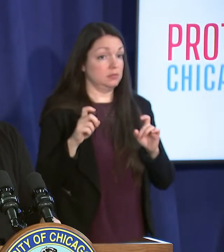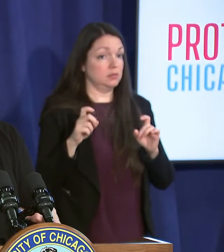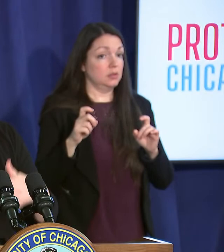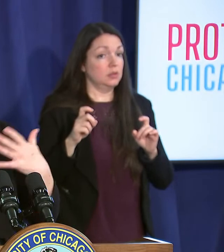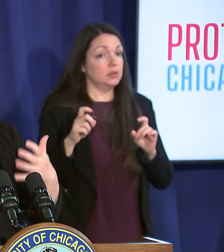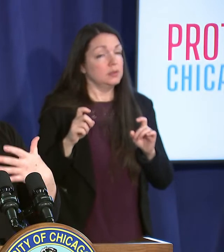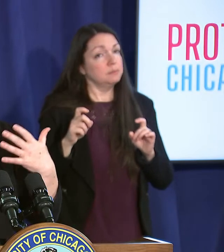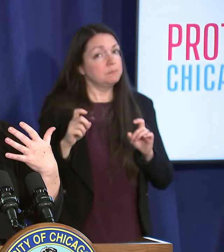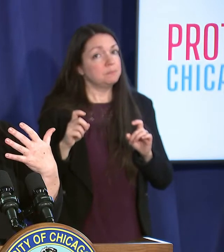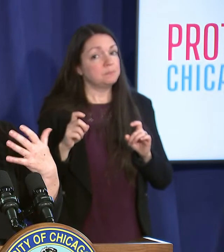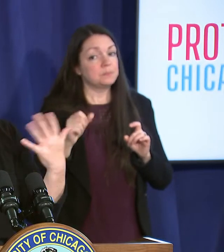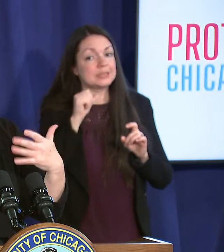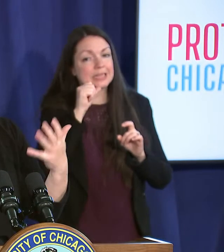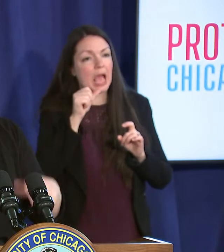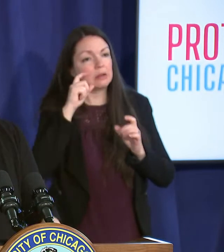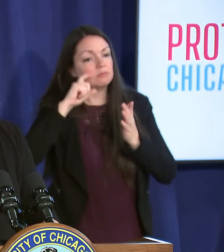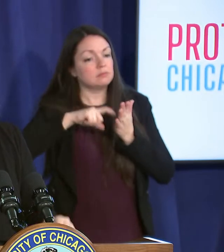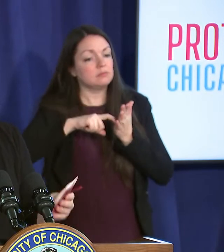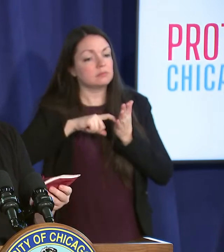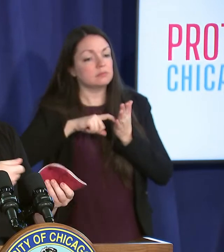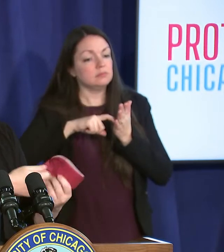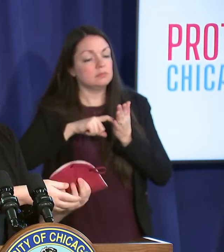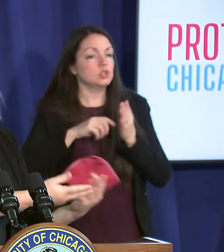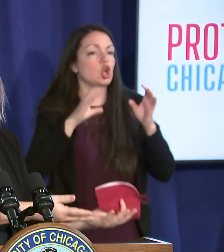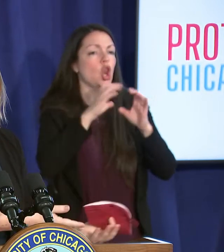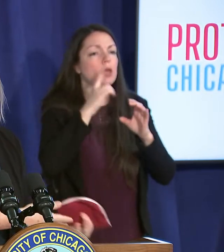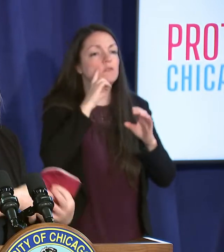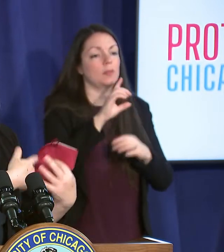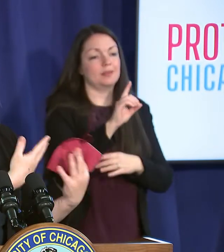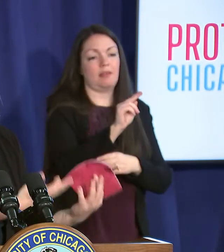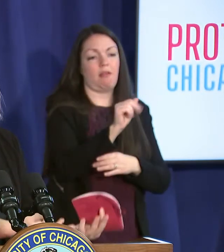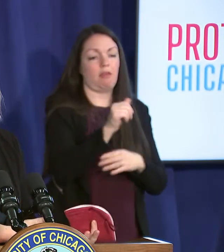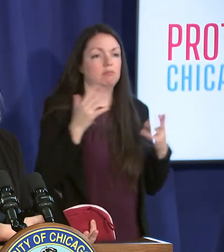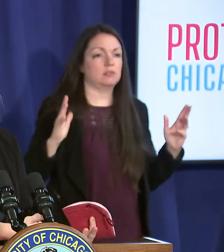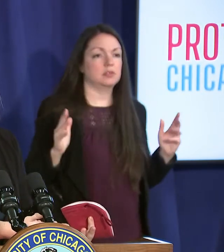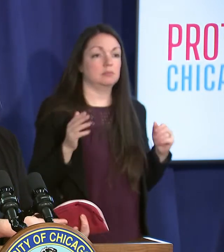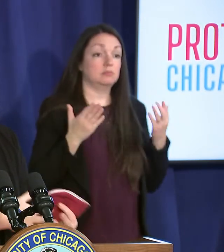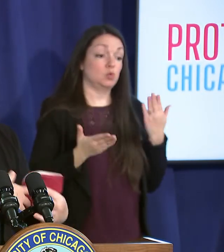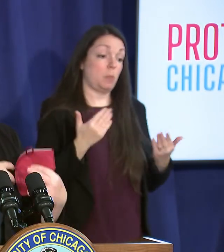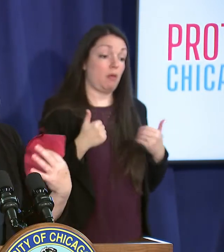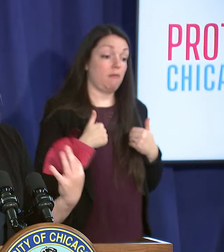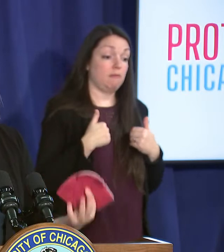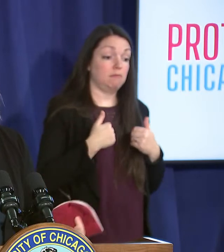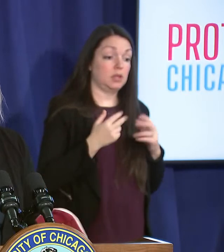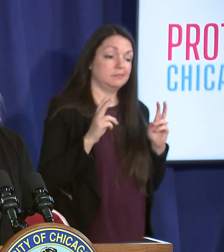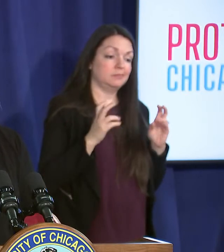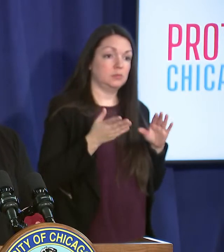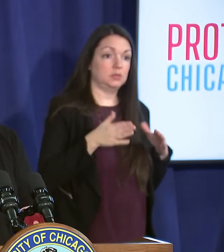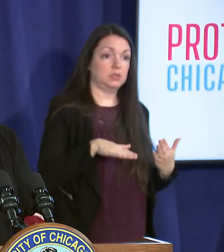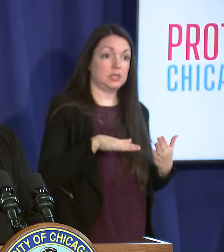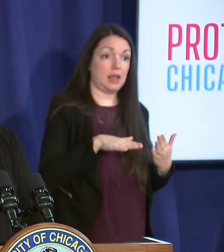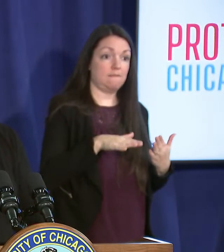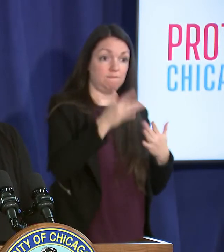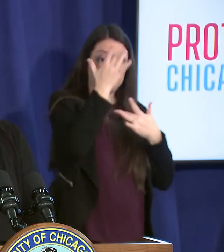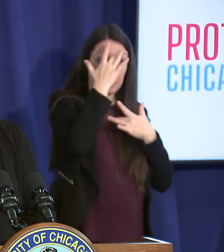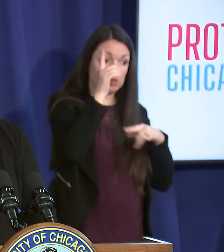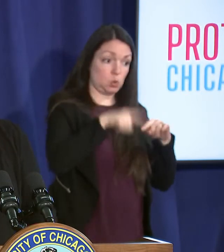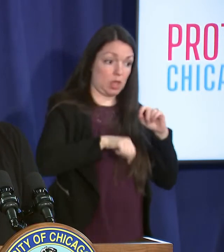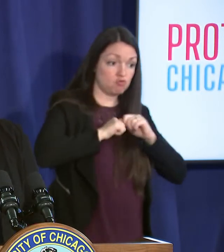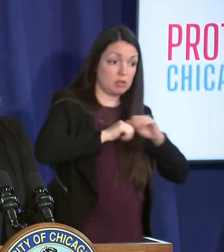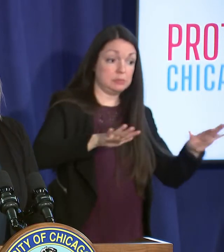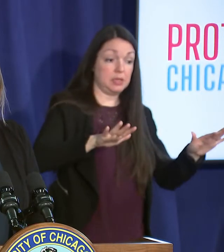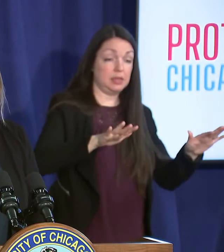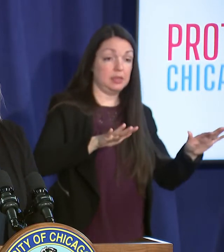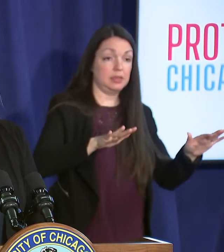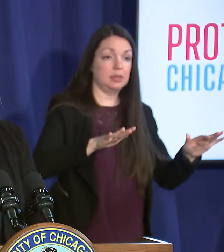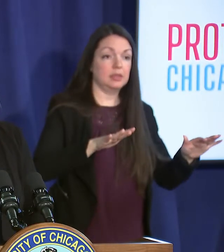up an amount of, they're just looking for the DNA. So you can have dead virus that is not transmissible. And so this is